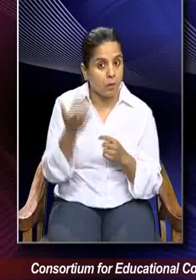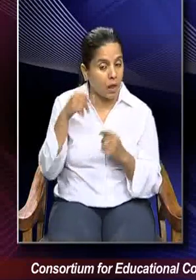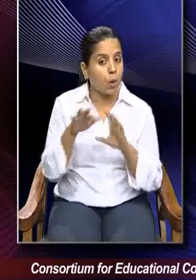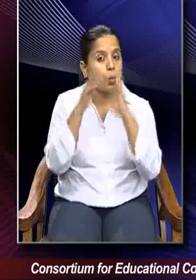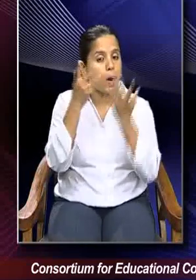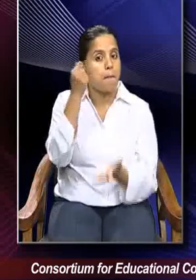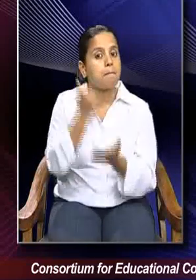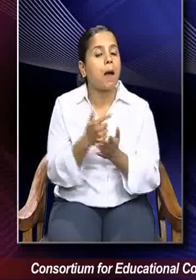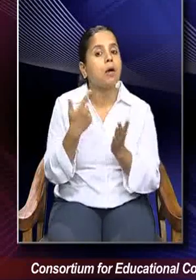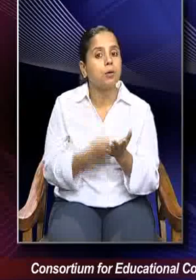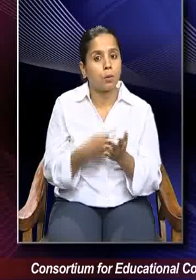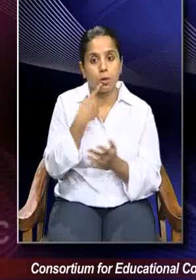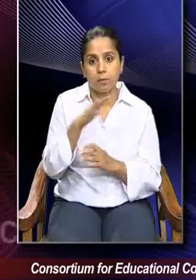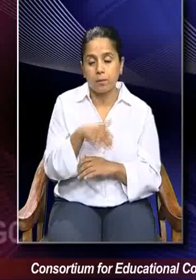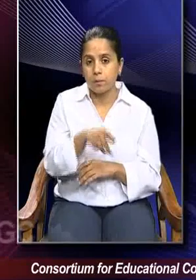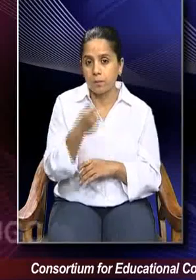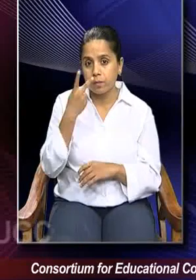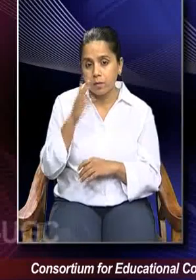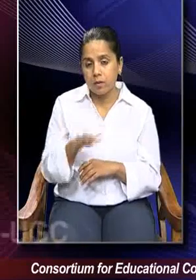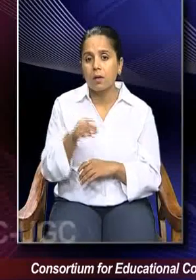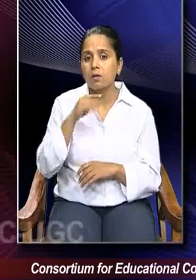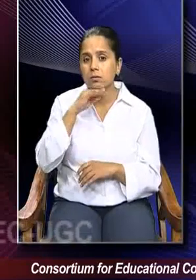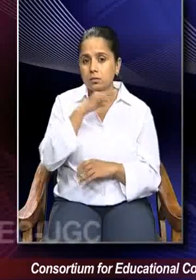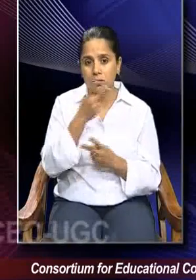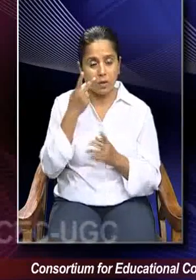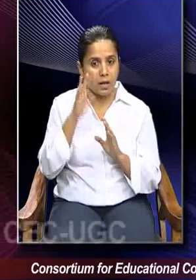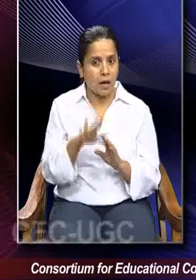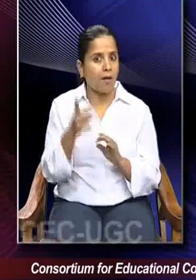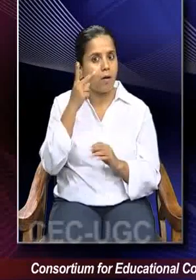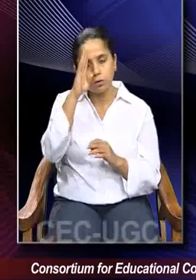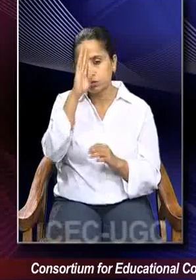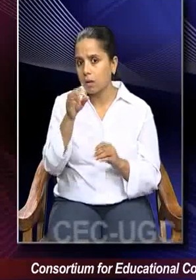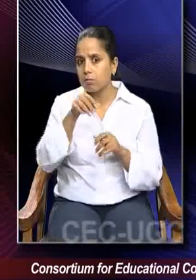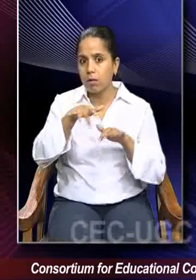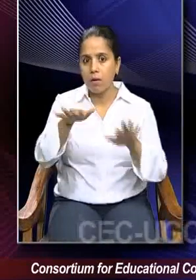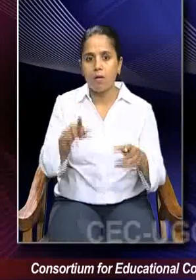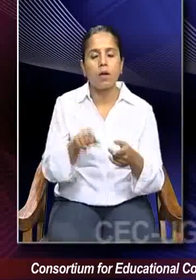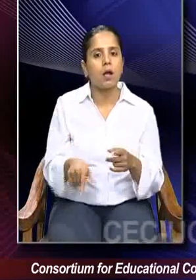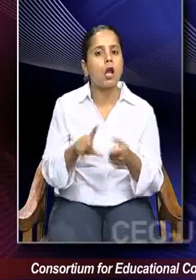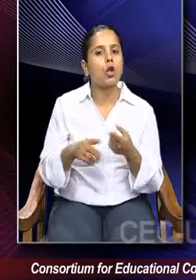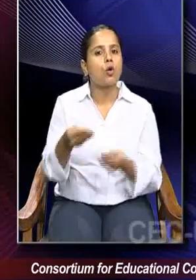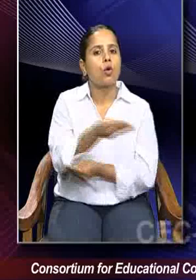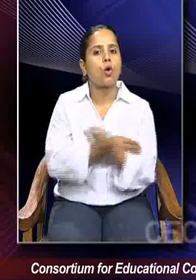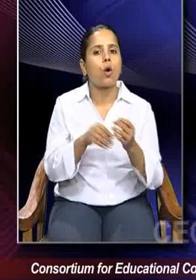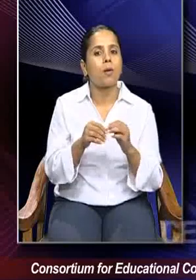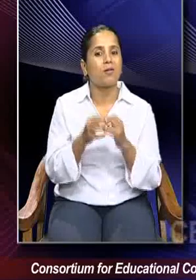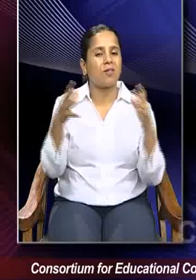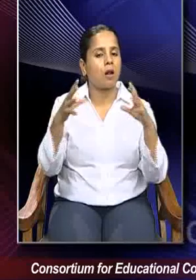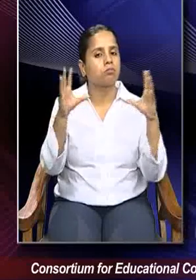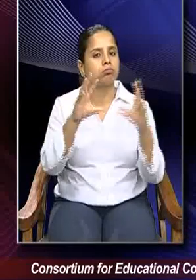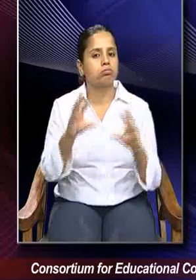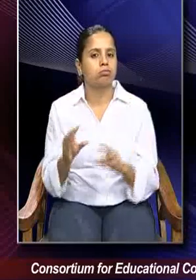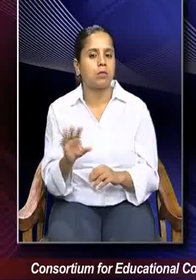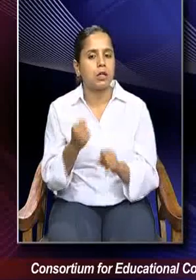suggests that such a release of pollution upstream lowers the economic growth in downstream areas,